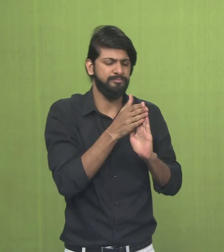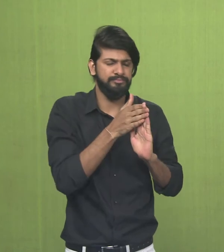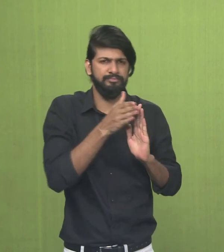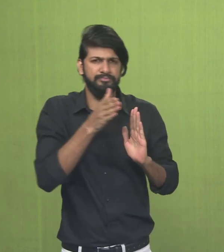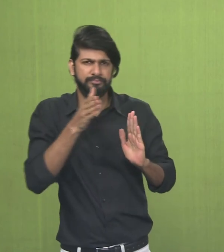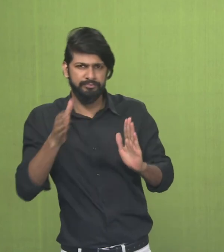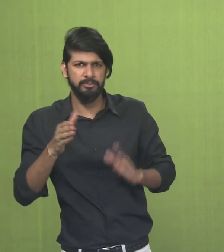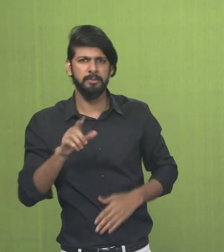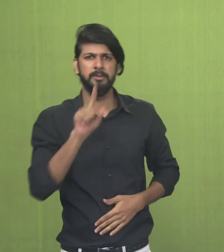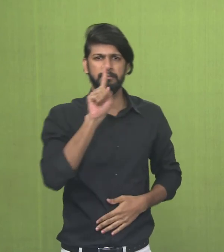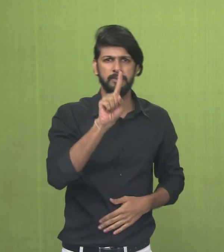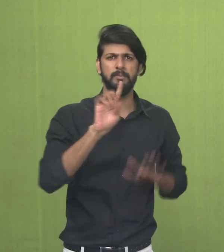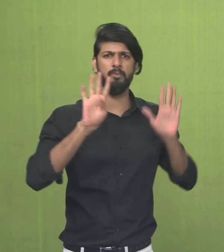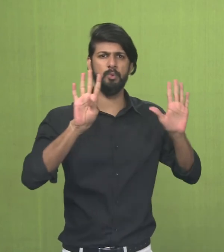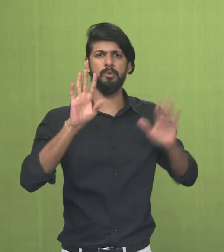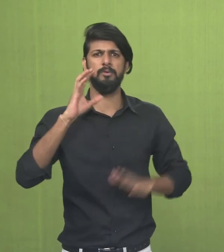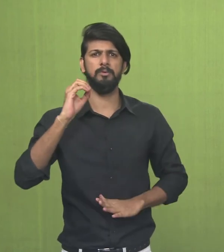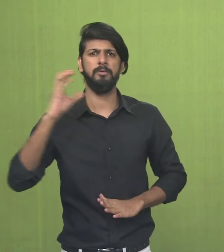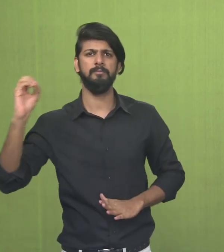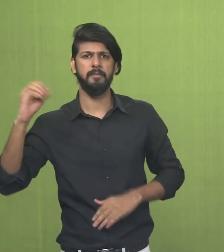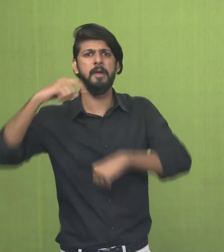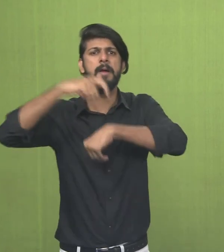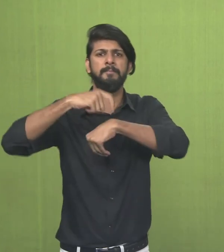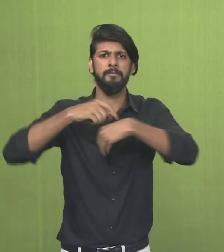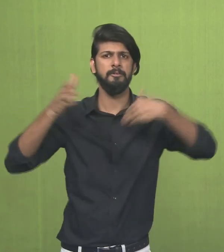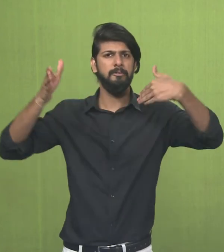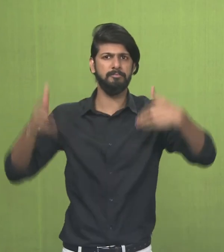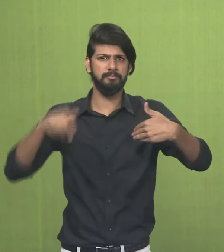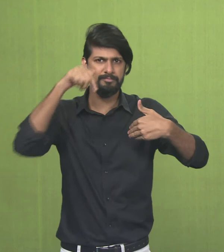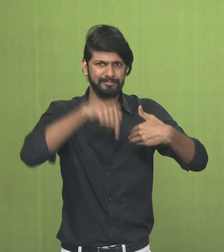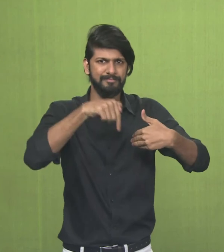Somewhere in the 18th till the 19th century.